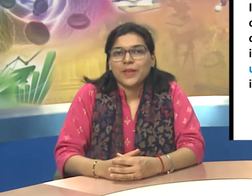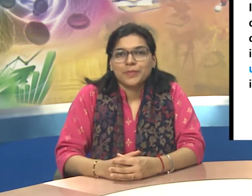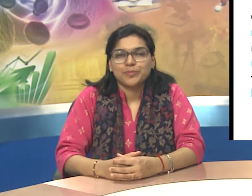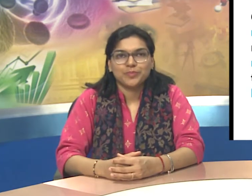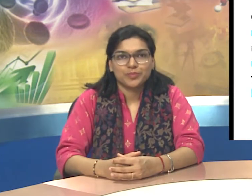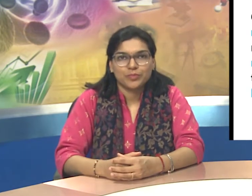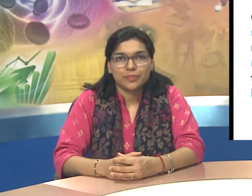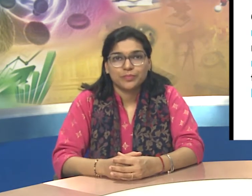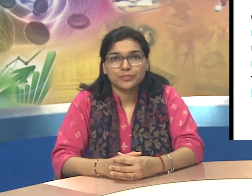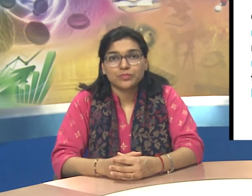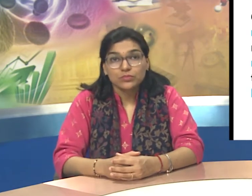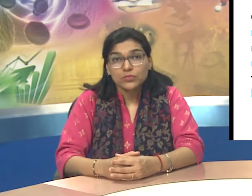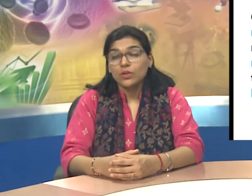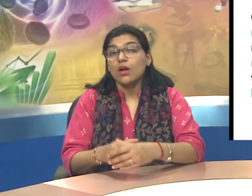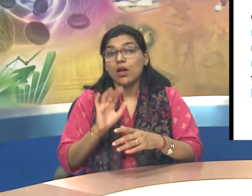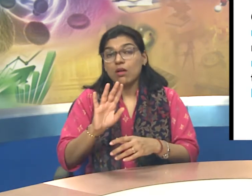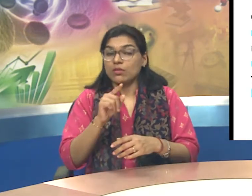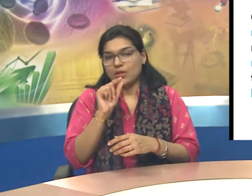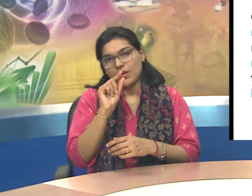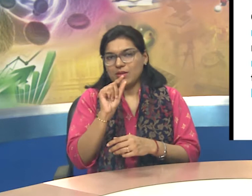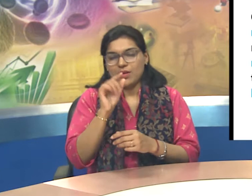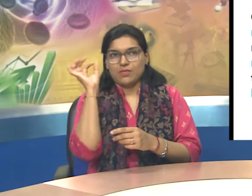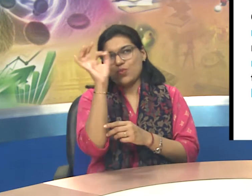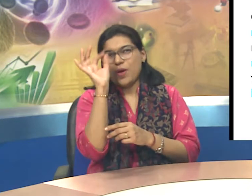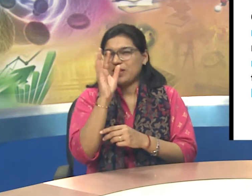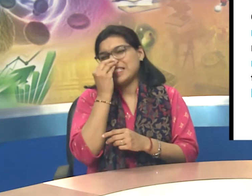communicating any important message.